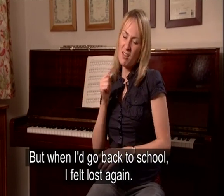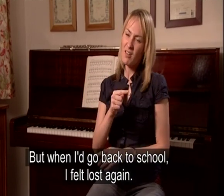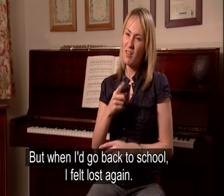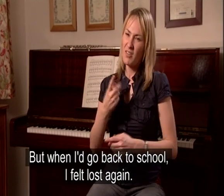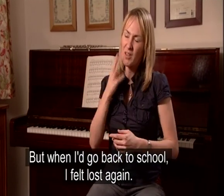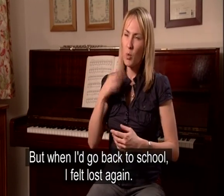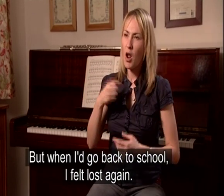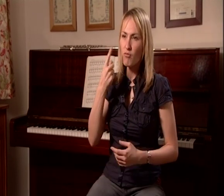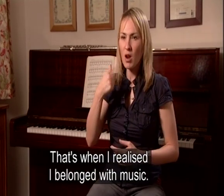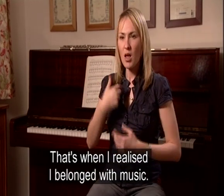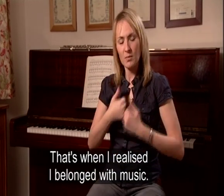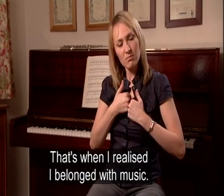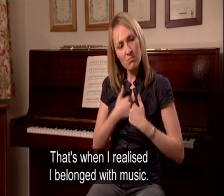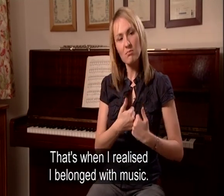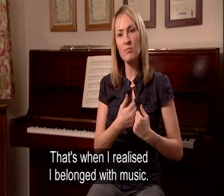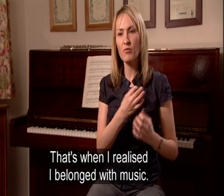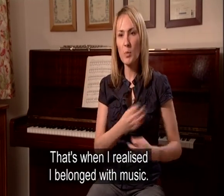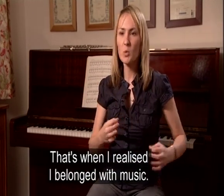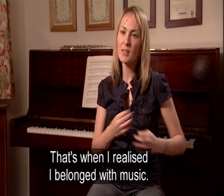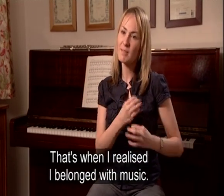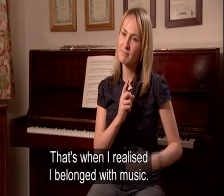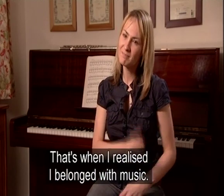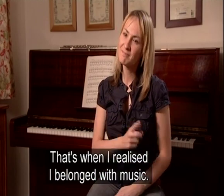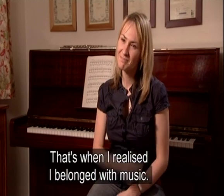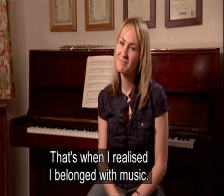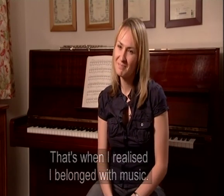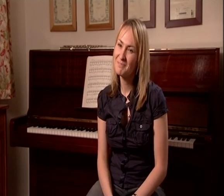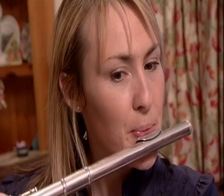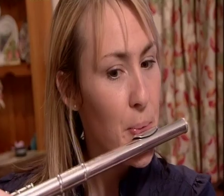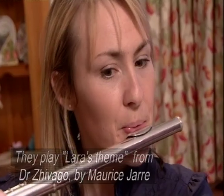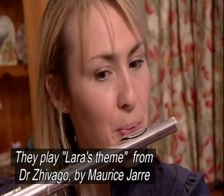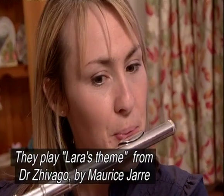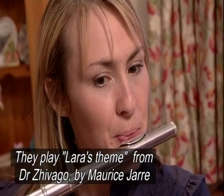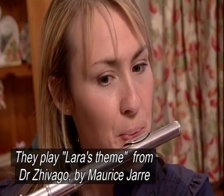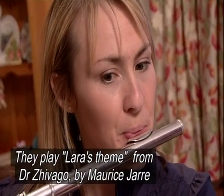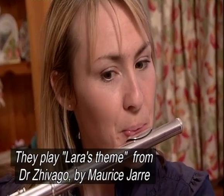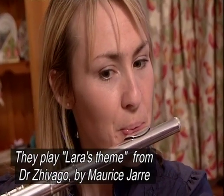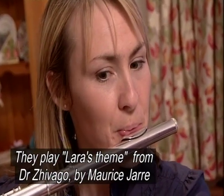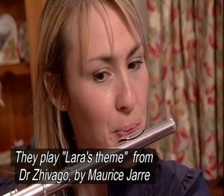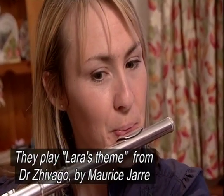felt lost again. That's when I realised I belonged with music.